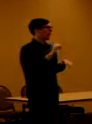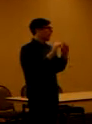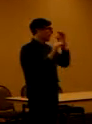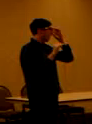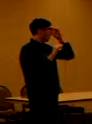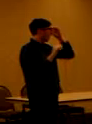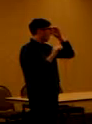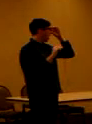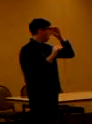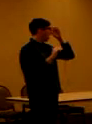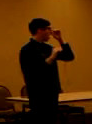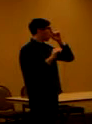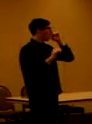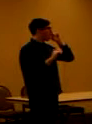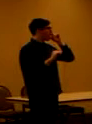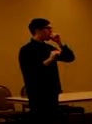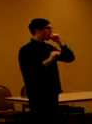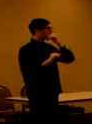connotation. Like